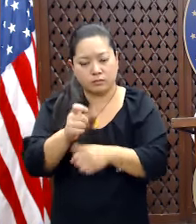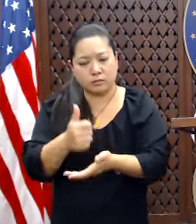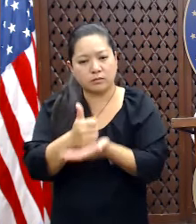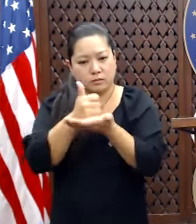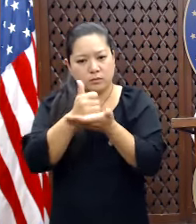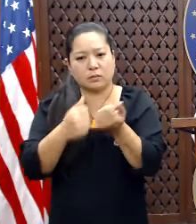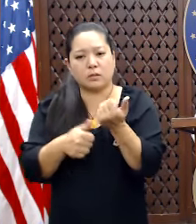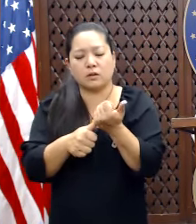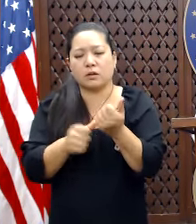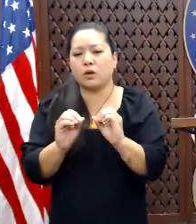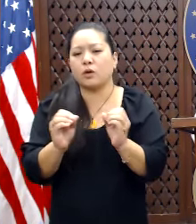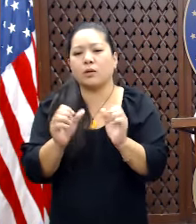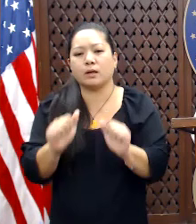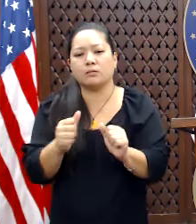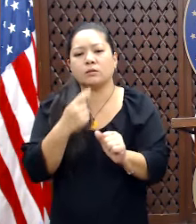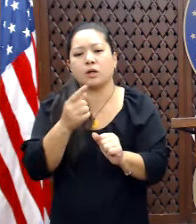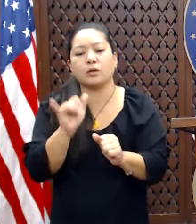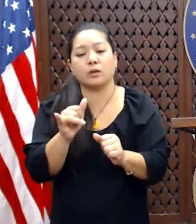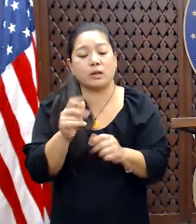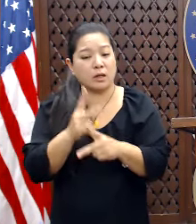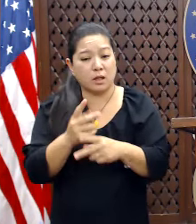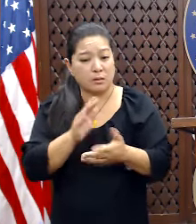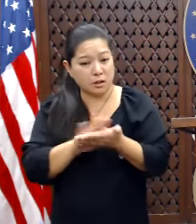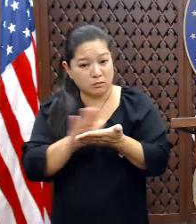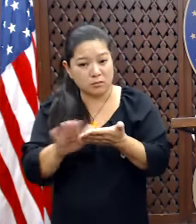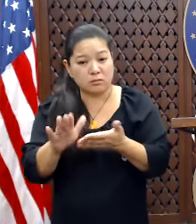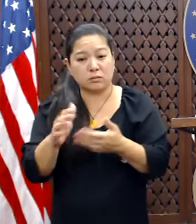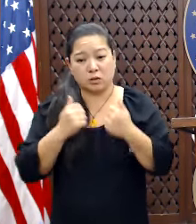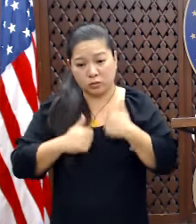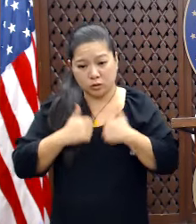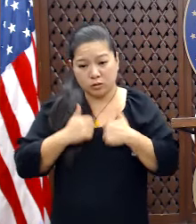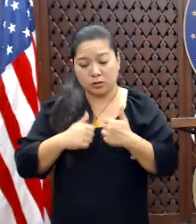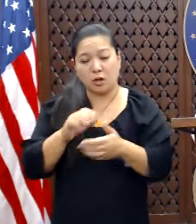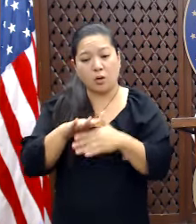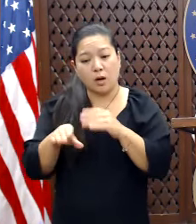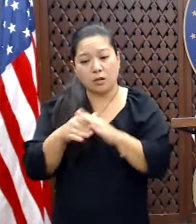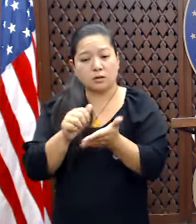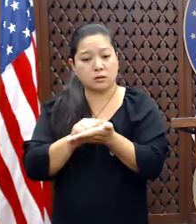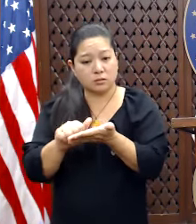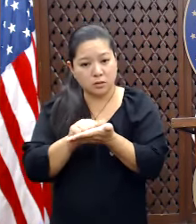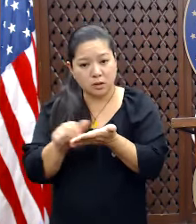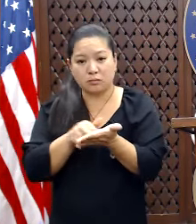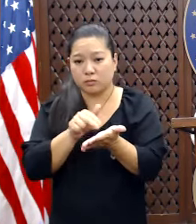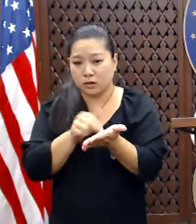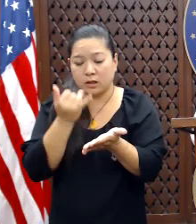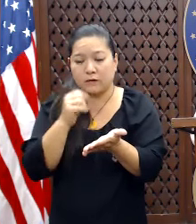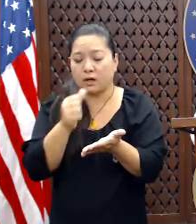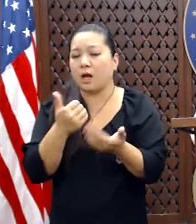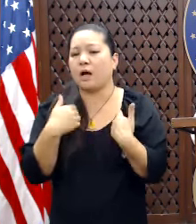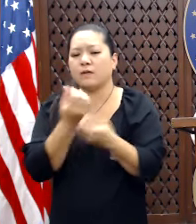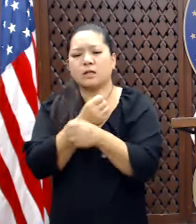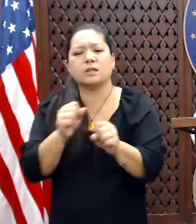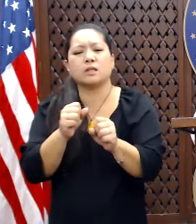can exercise good hygiene, keep clean, or regularly wash their hands if they don't have a safe place to